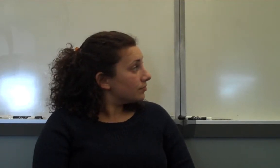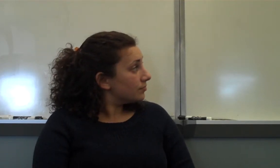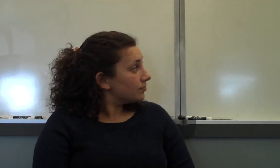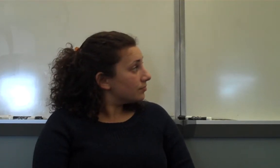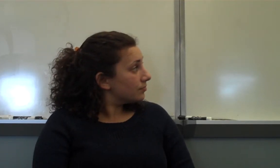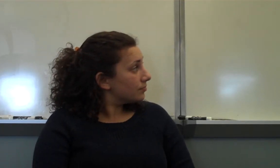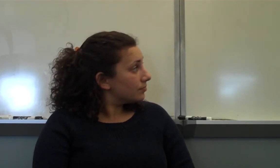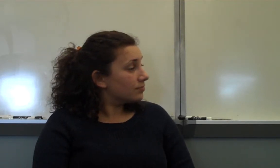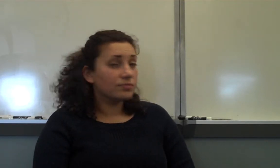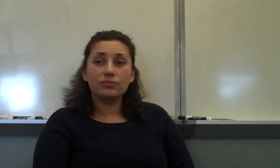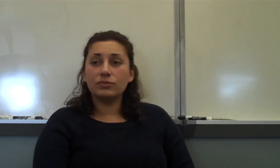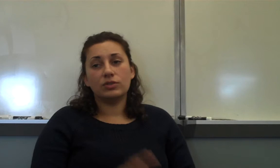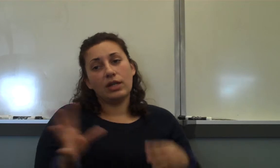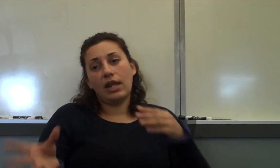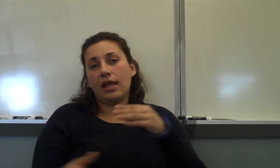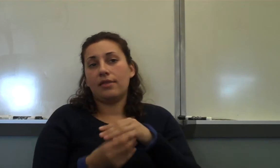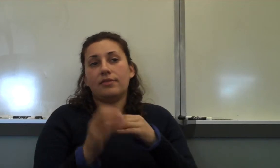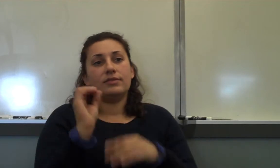and you can put the trailer in if you like.